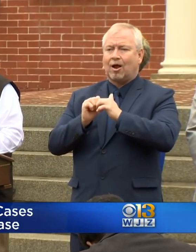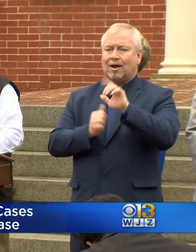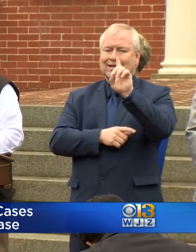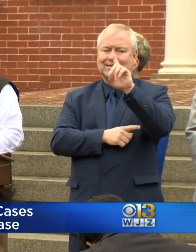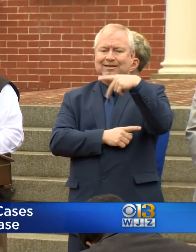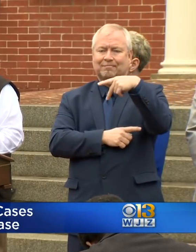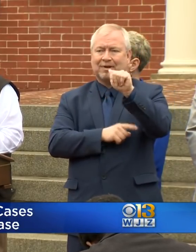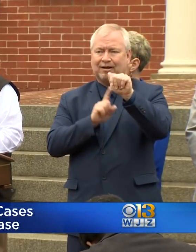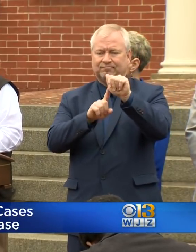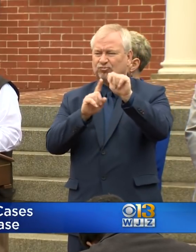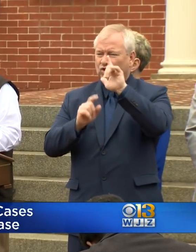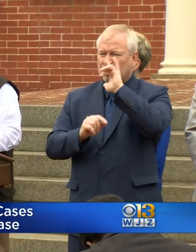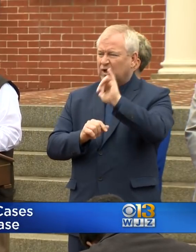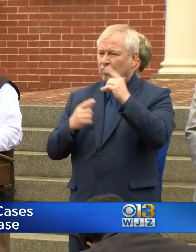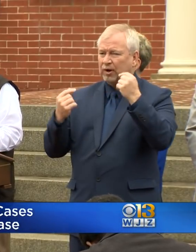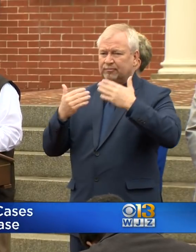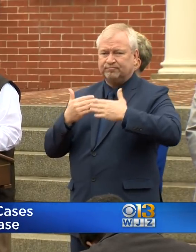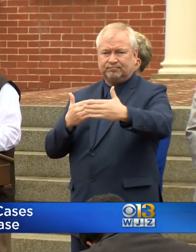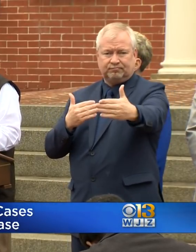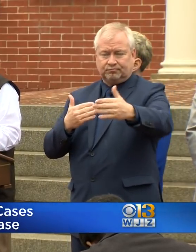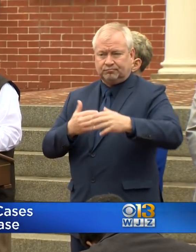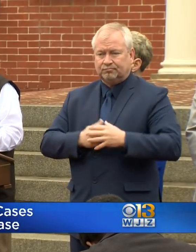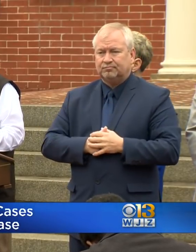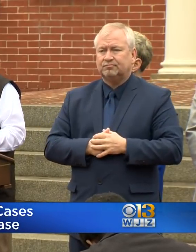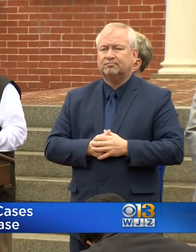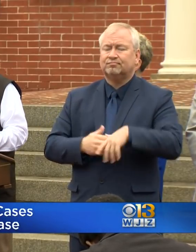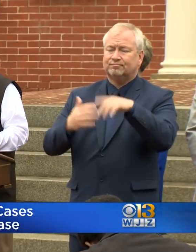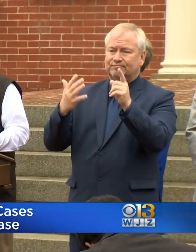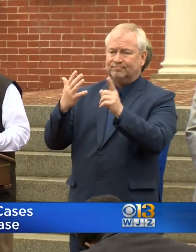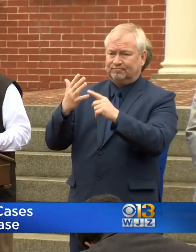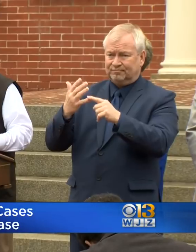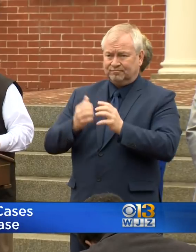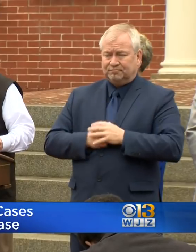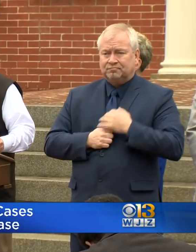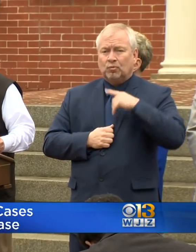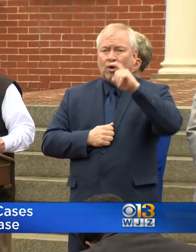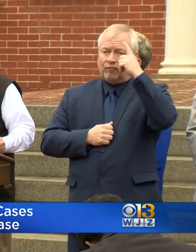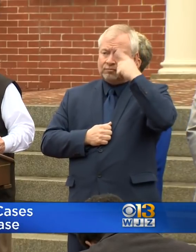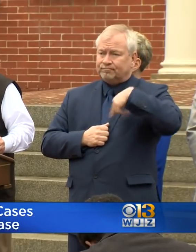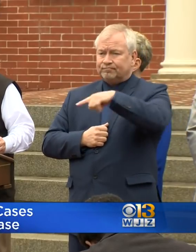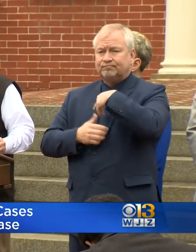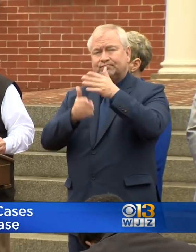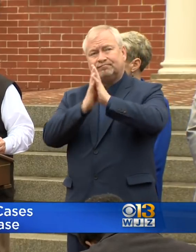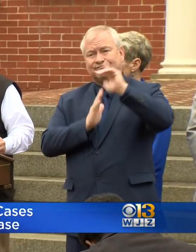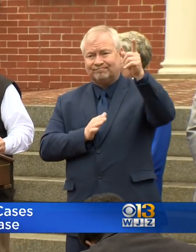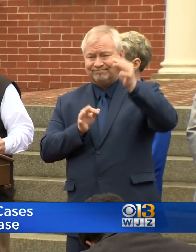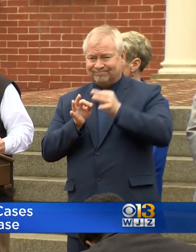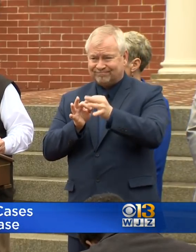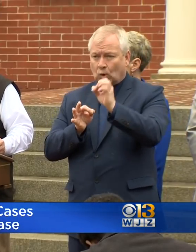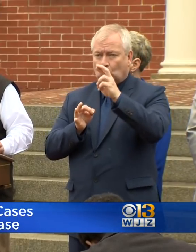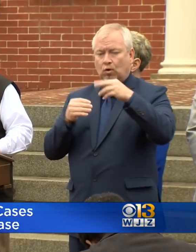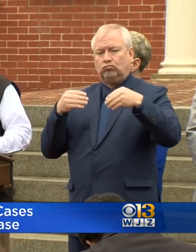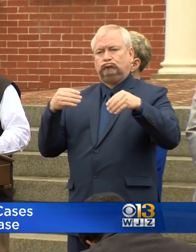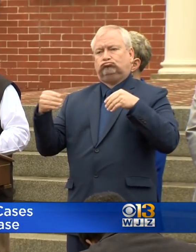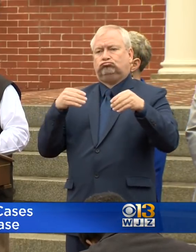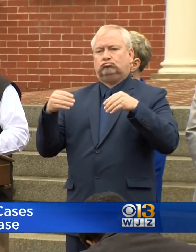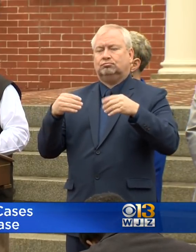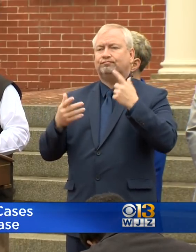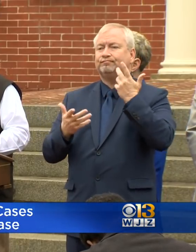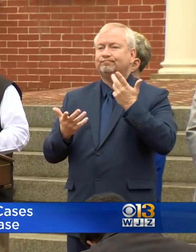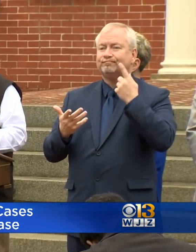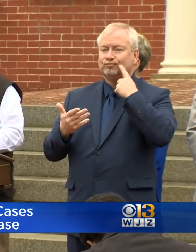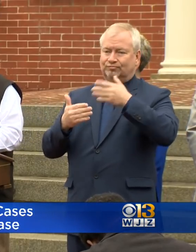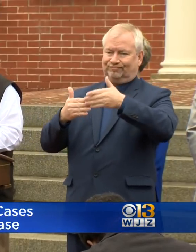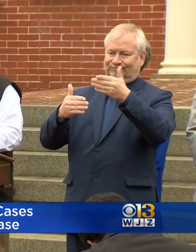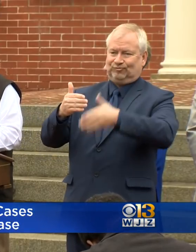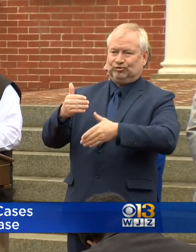implemented. Fifth, the governors are requesting a delay or greater flexibility for the completion of